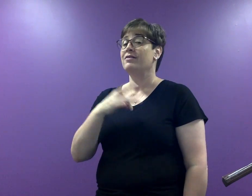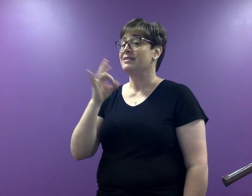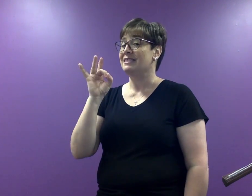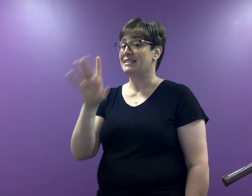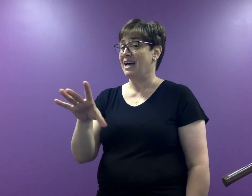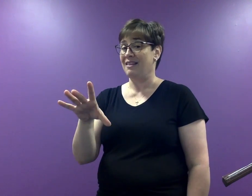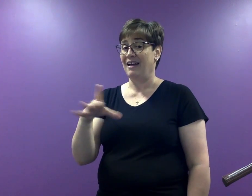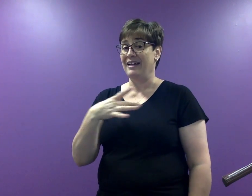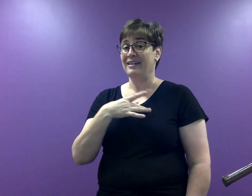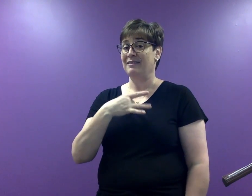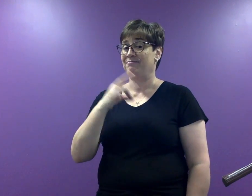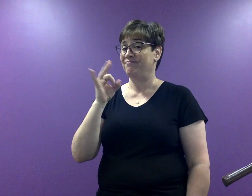does not like